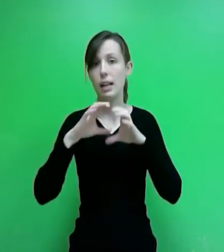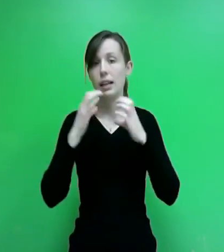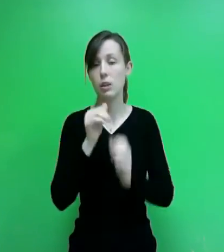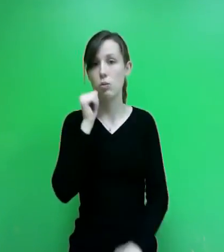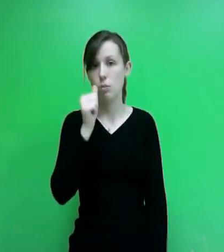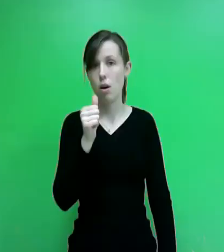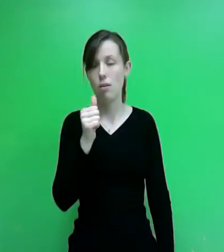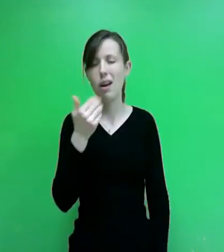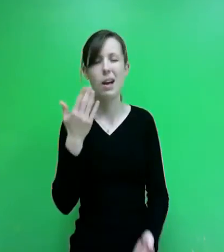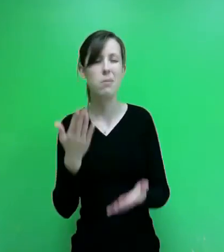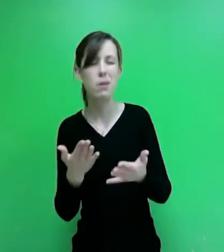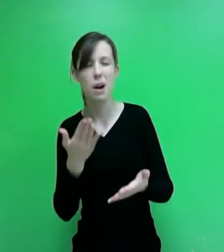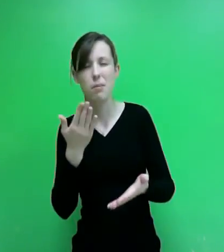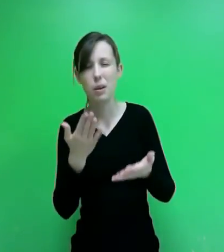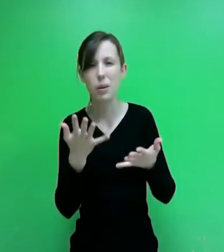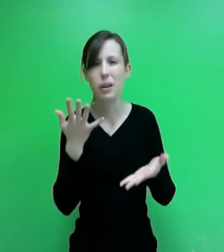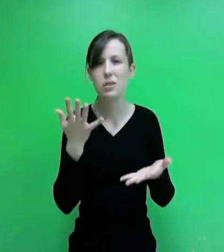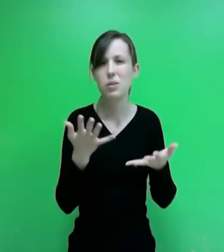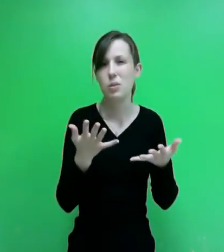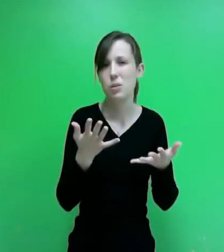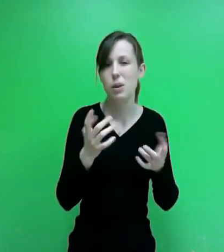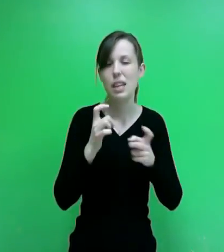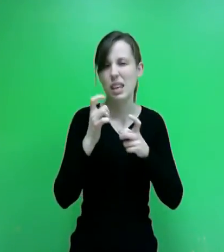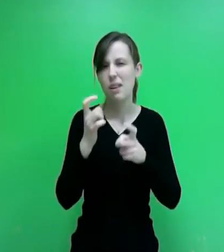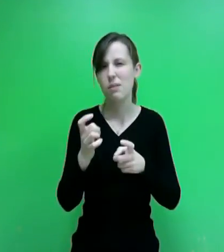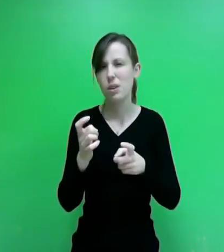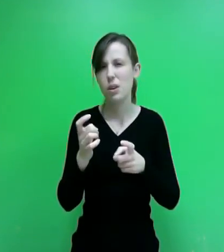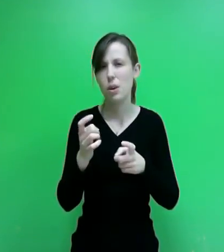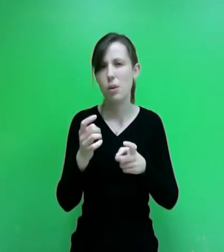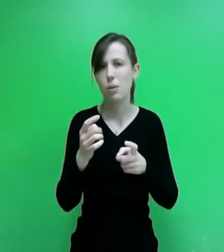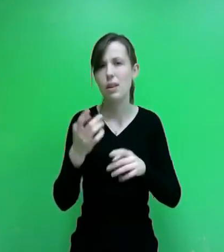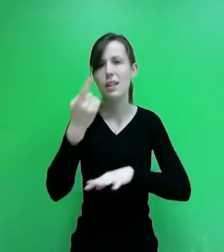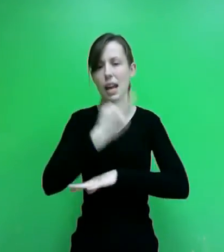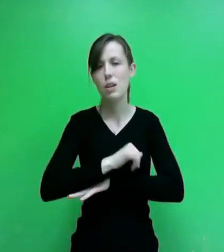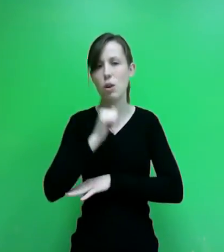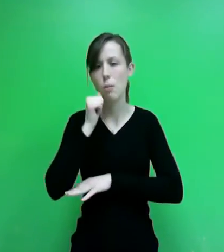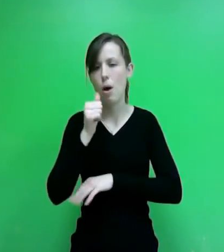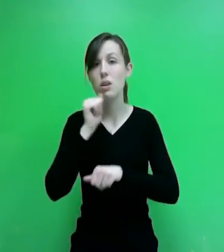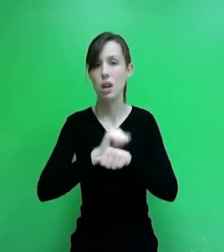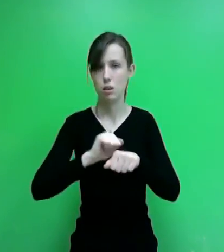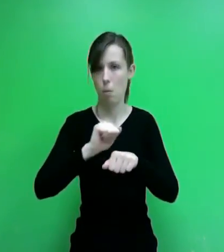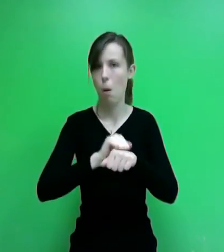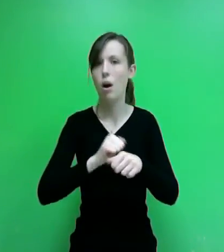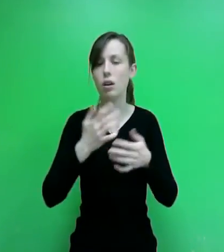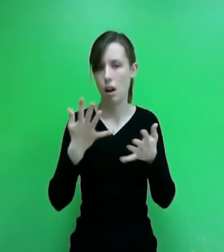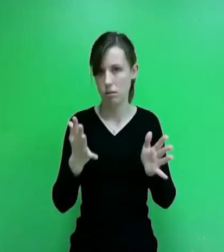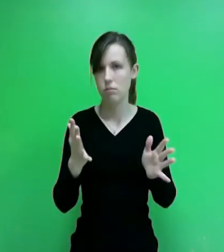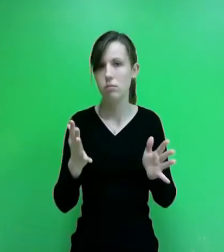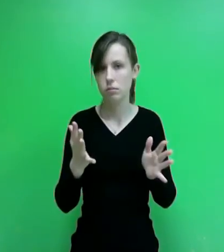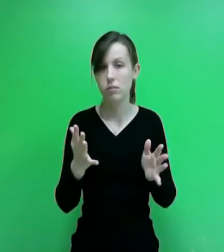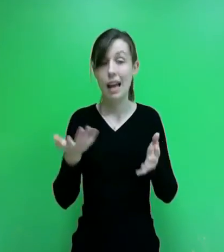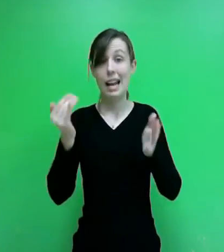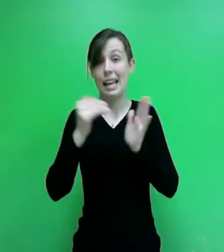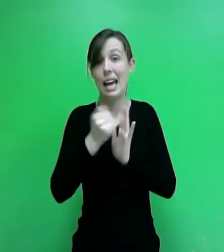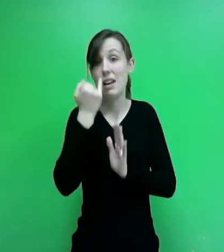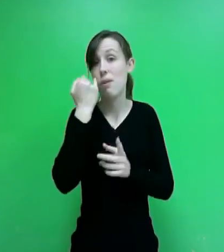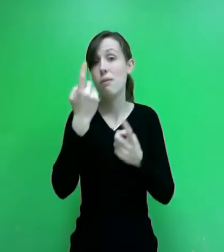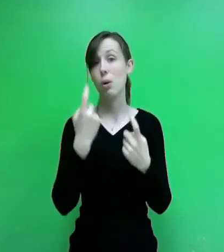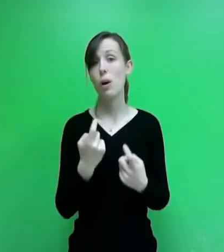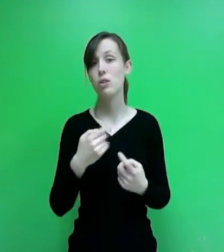I'm probably going to give you the day tomorrow to get some work done. And again, if you have any questions, feel free to let